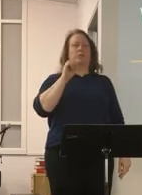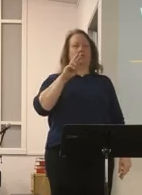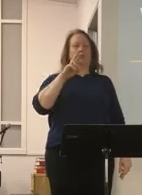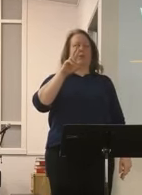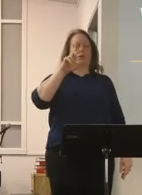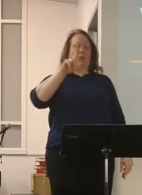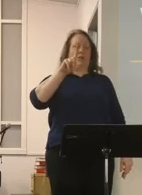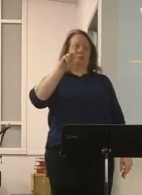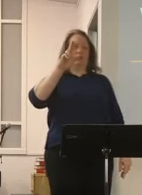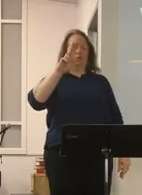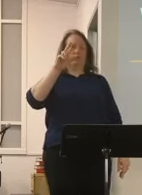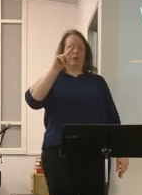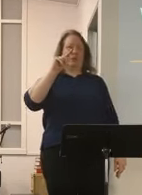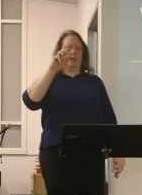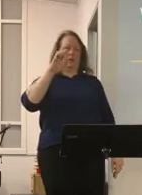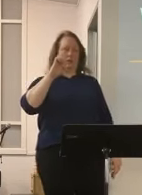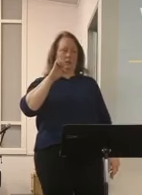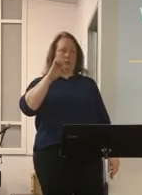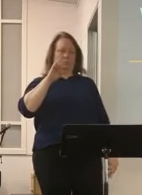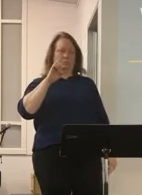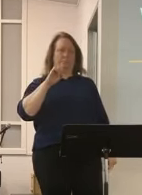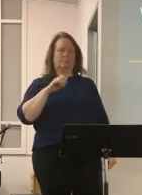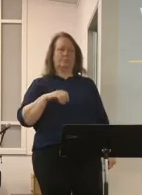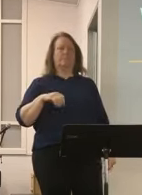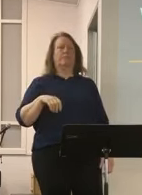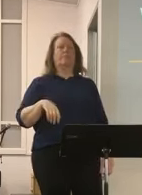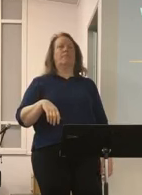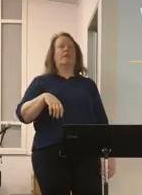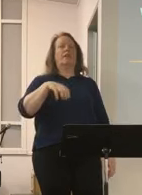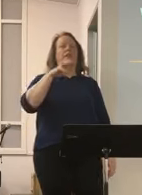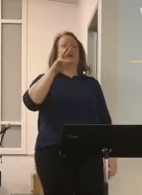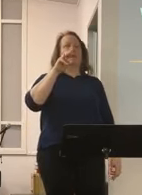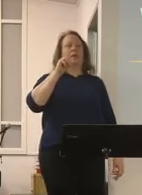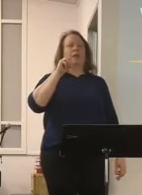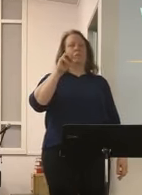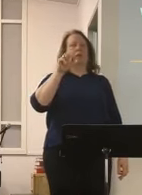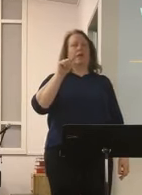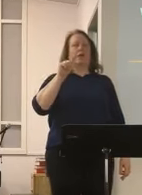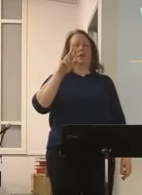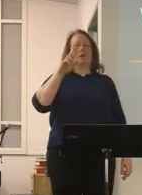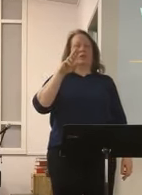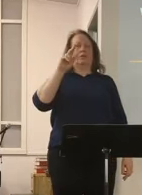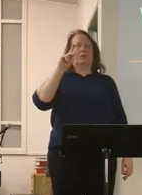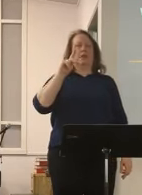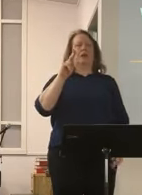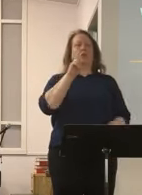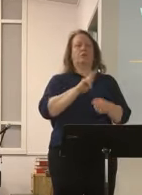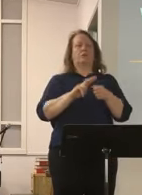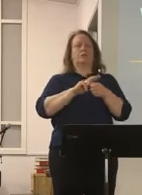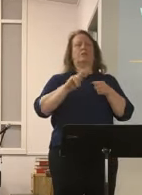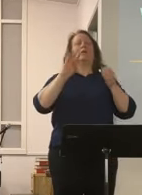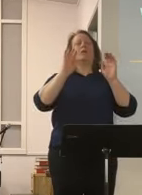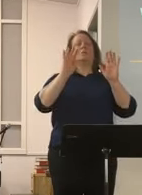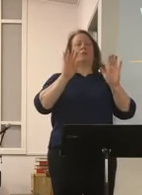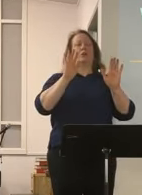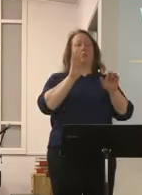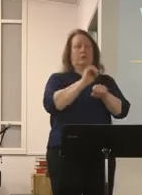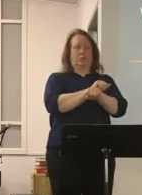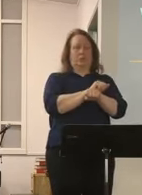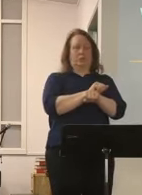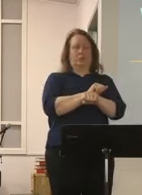so Mark is basically using miracles to do sermons. And he is using, because